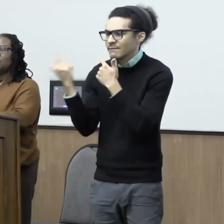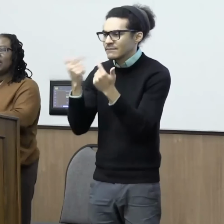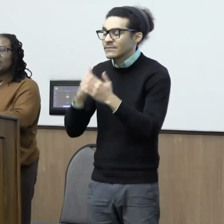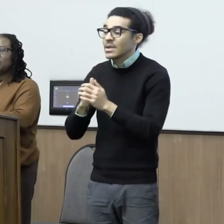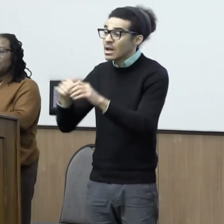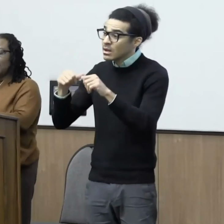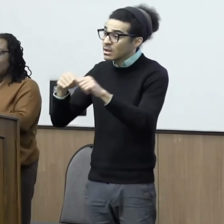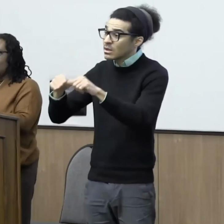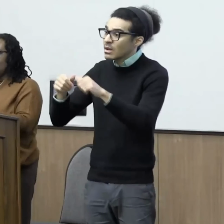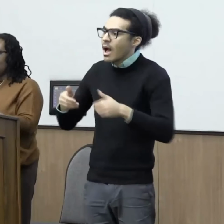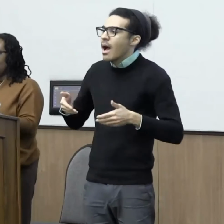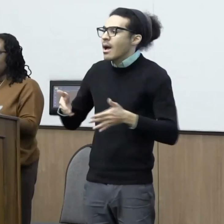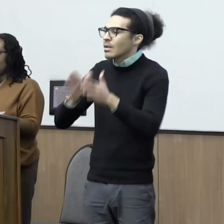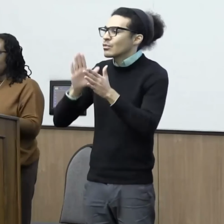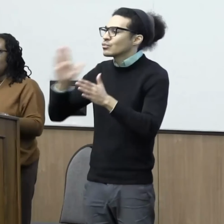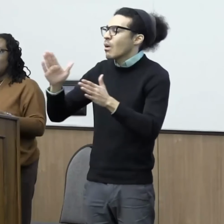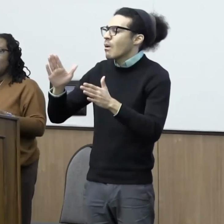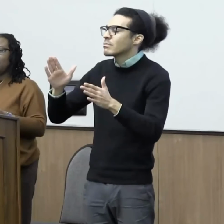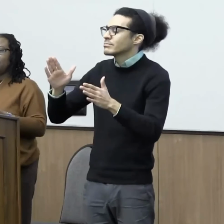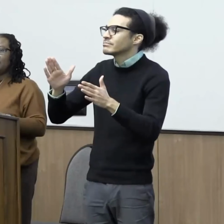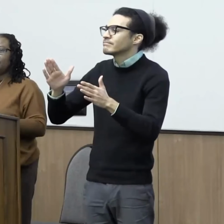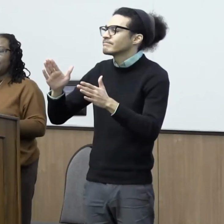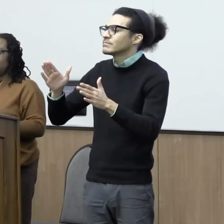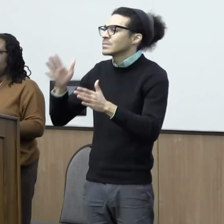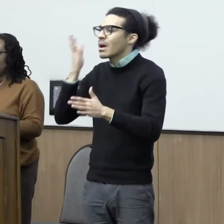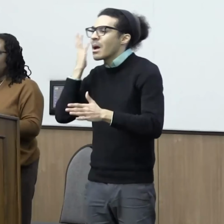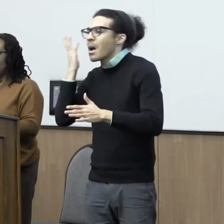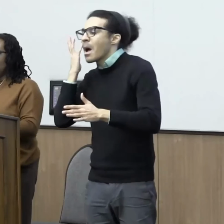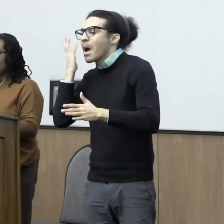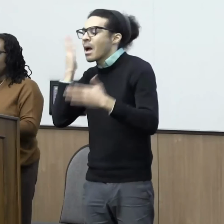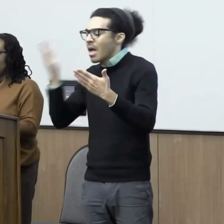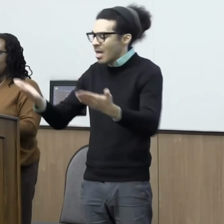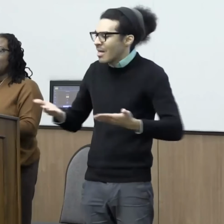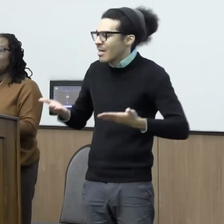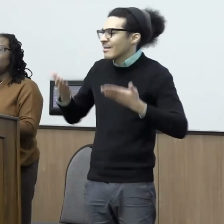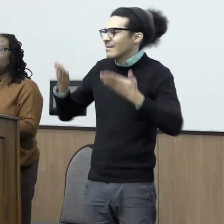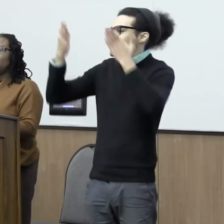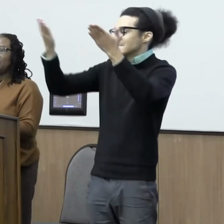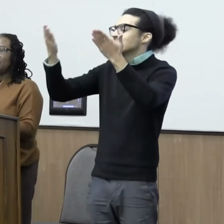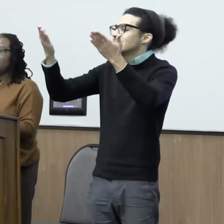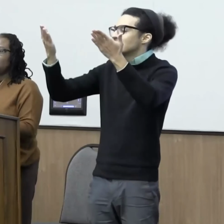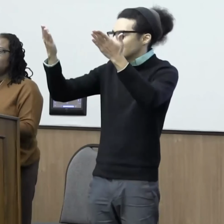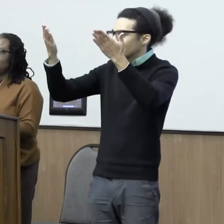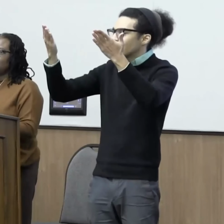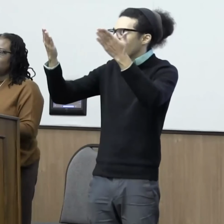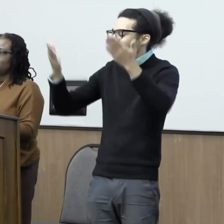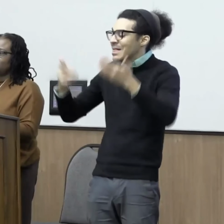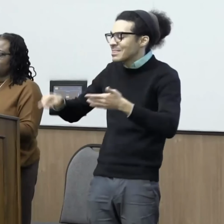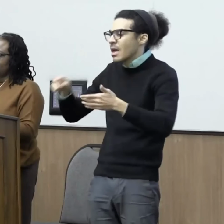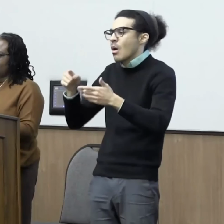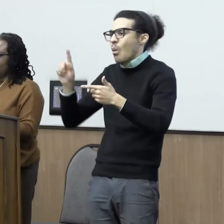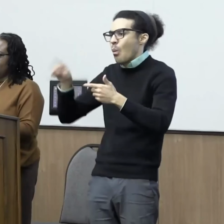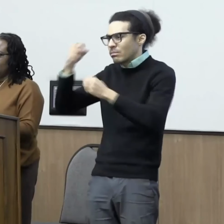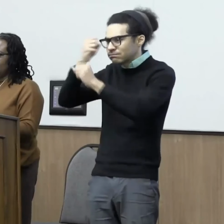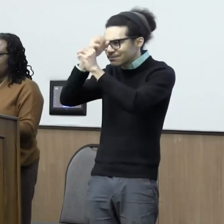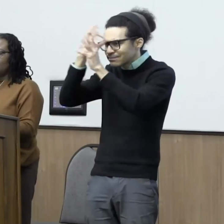Continue to let your eloquence elevate the people to heights they had only imagined.